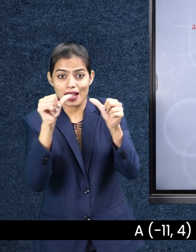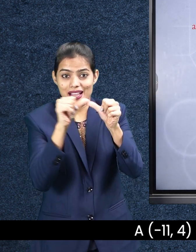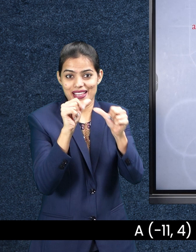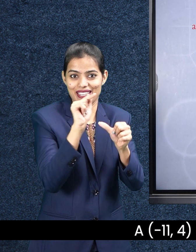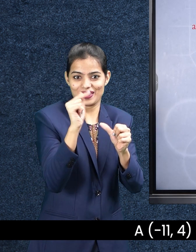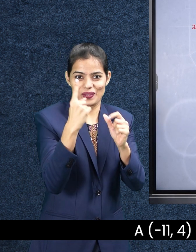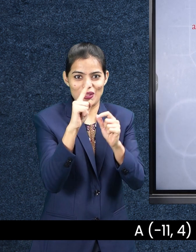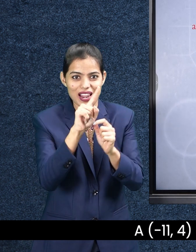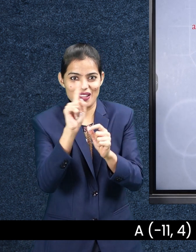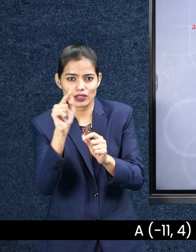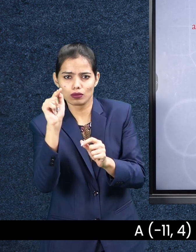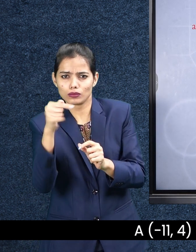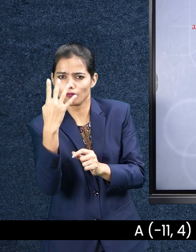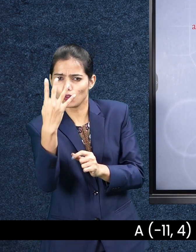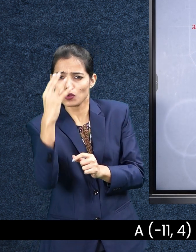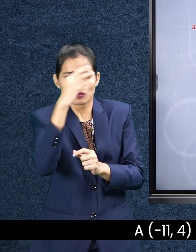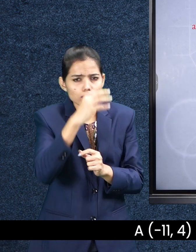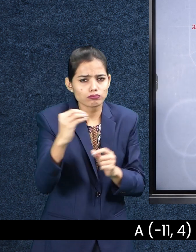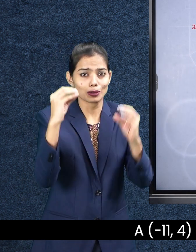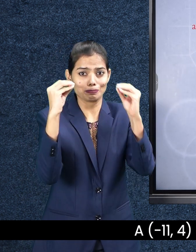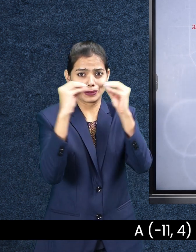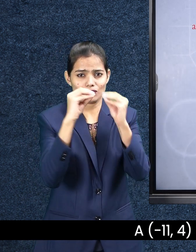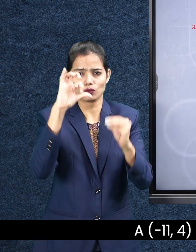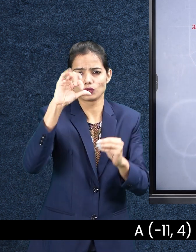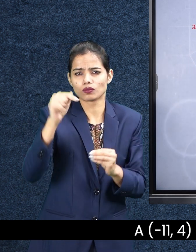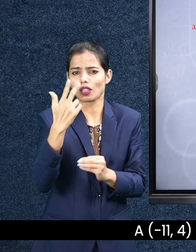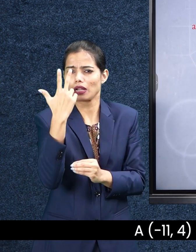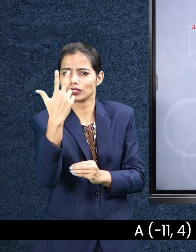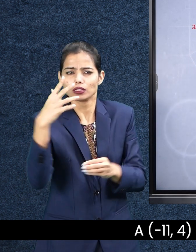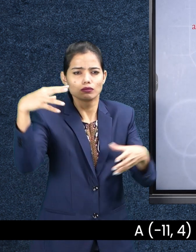and B 9, 8 into 4 equal parts.